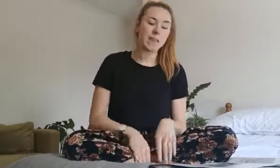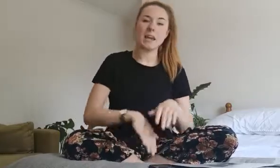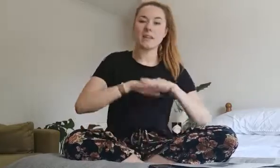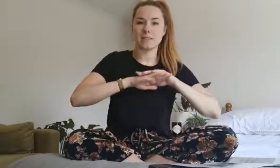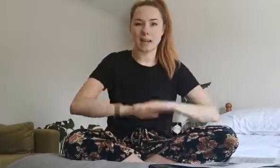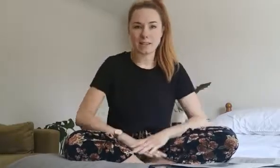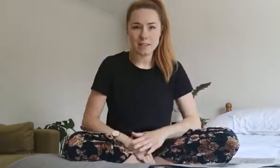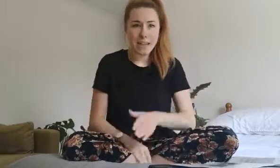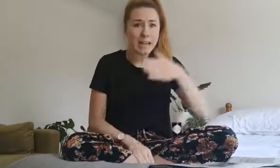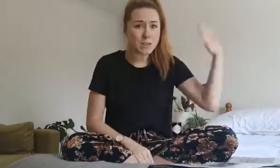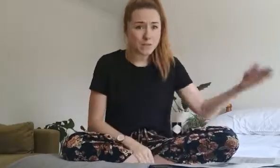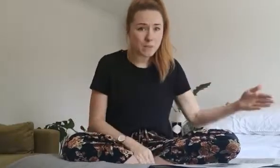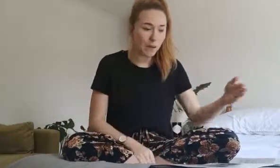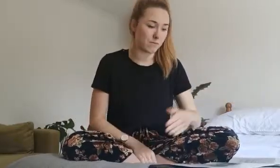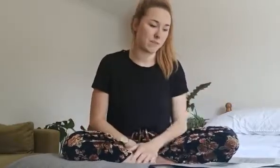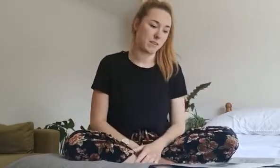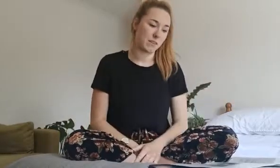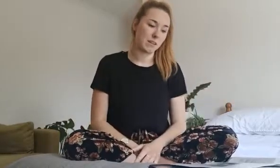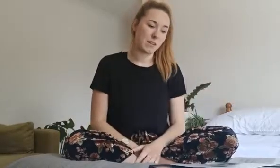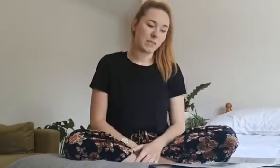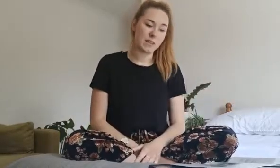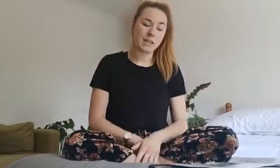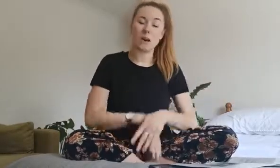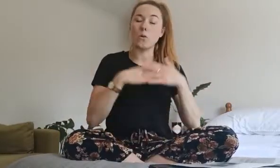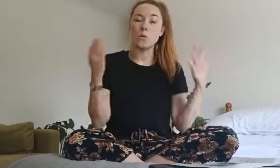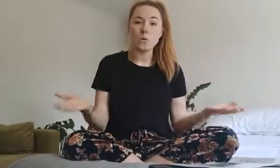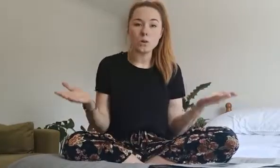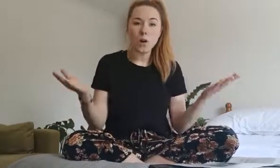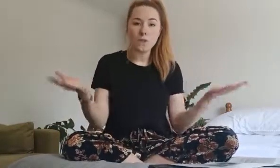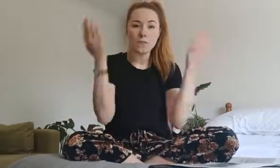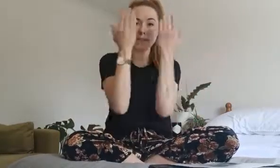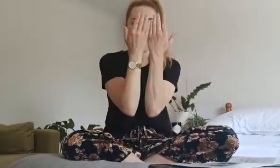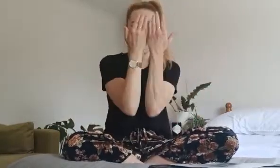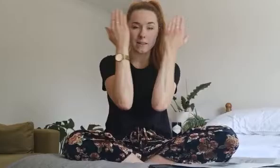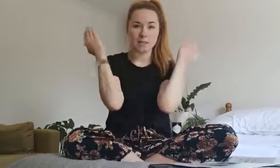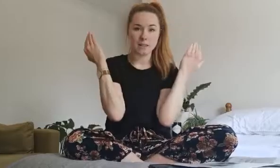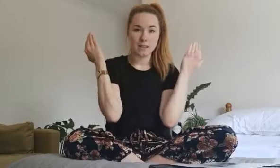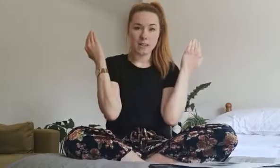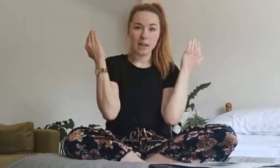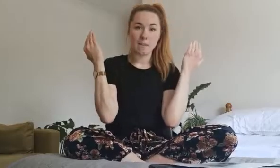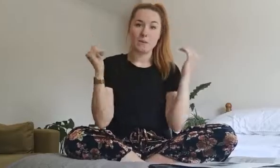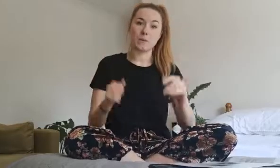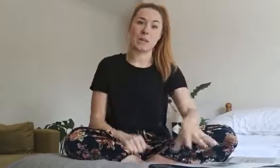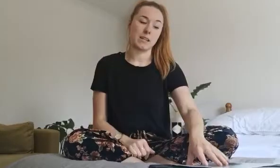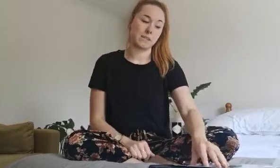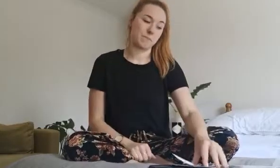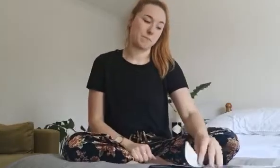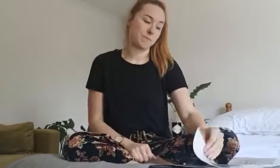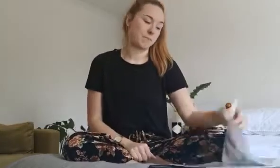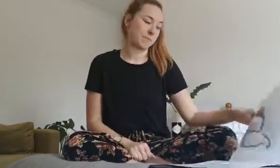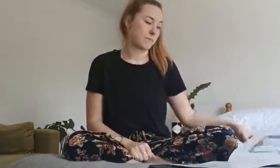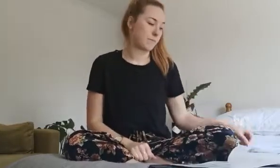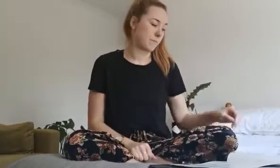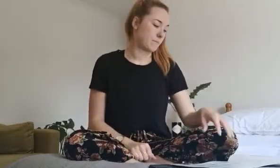they sat at the end of the month. They sat all of the days in between.